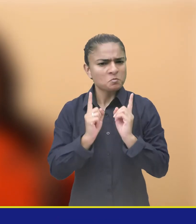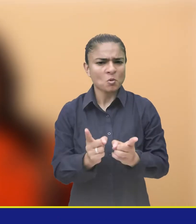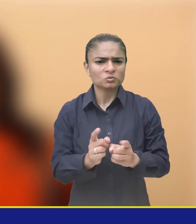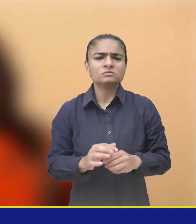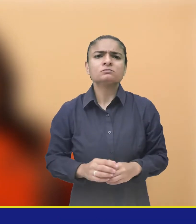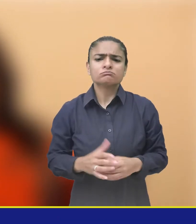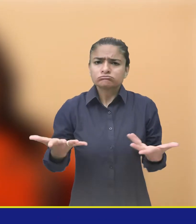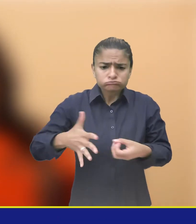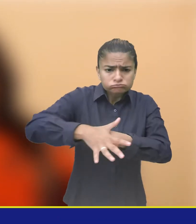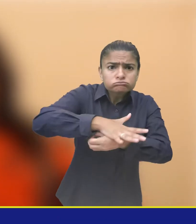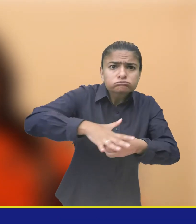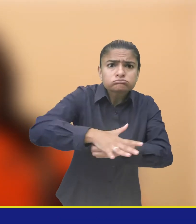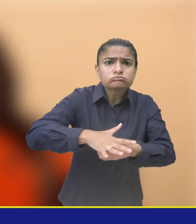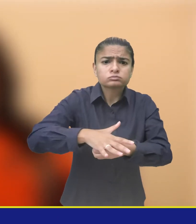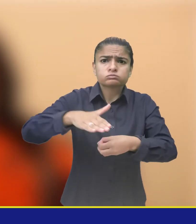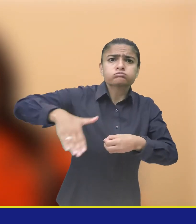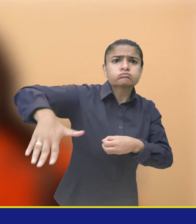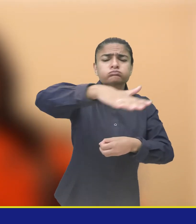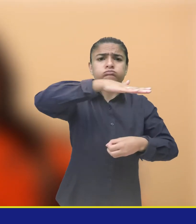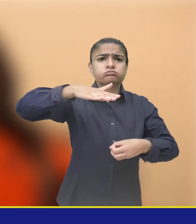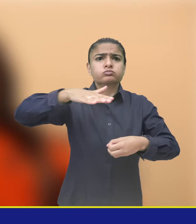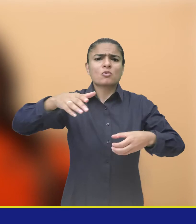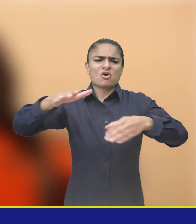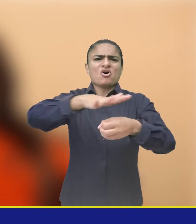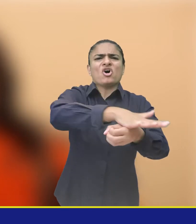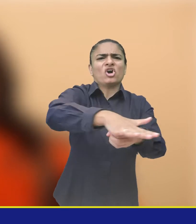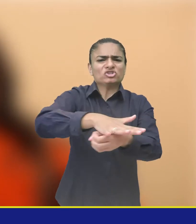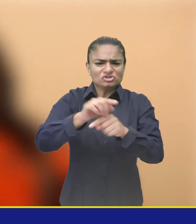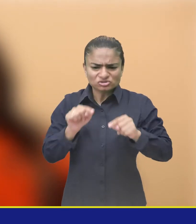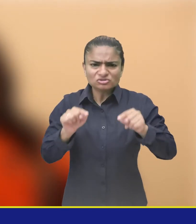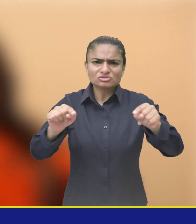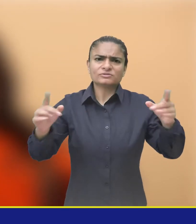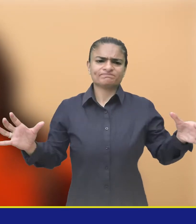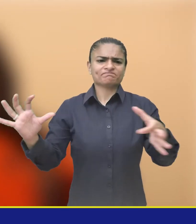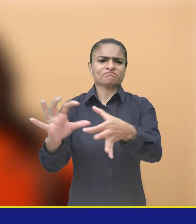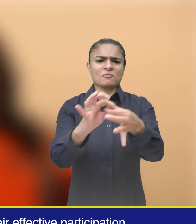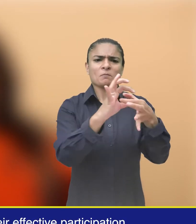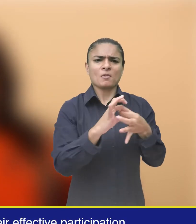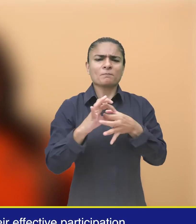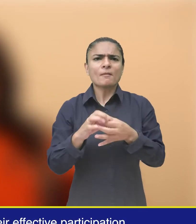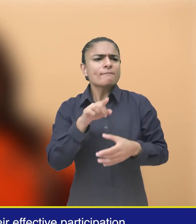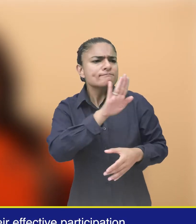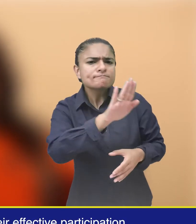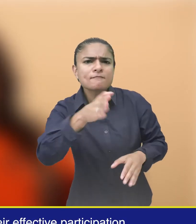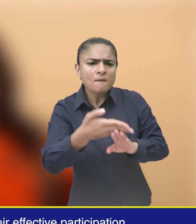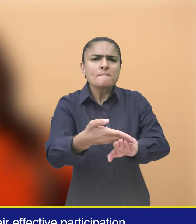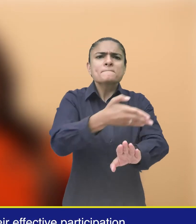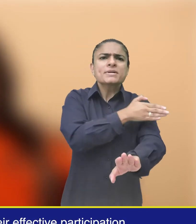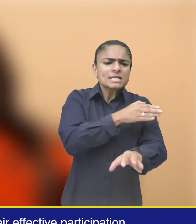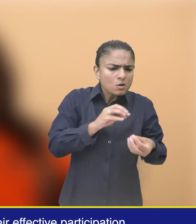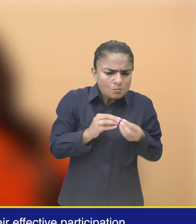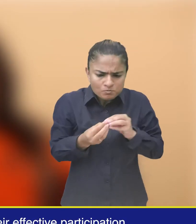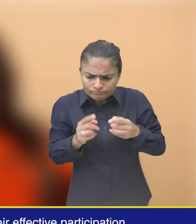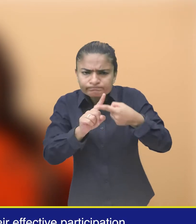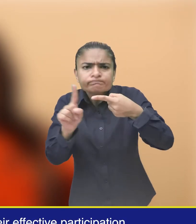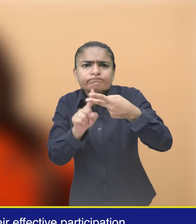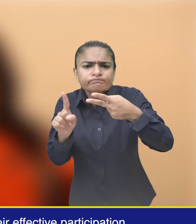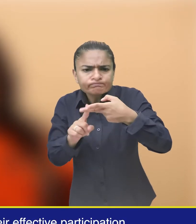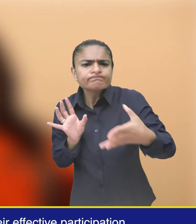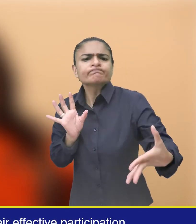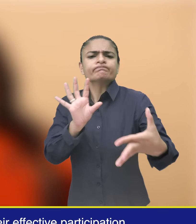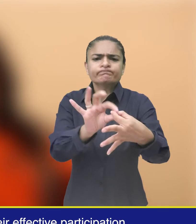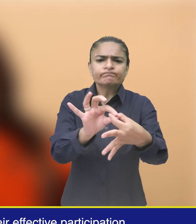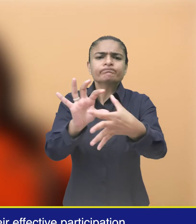life at the local, national, regional, and global levels. Recognizing the preconditions for the